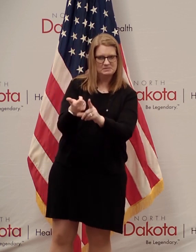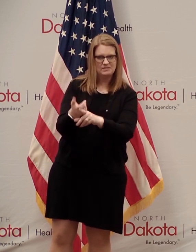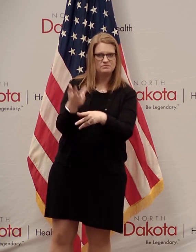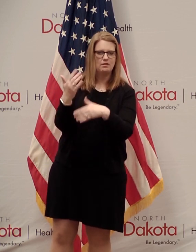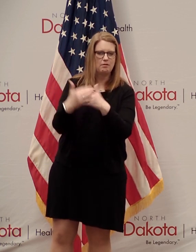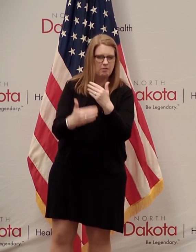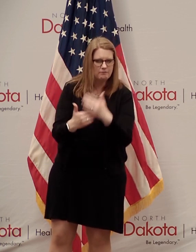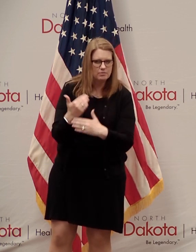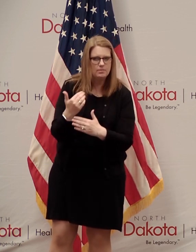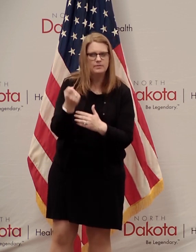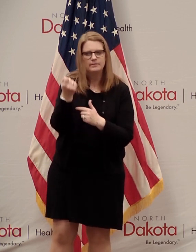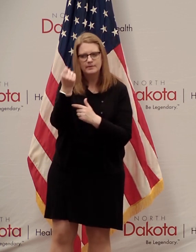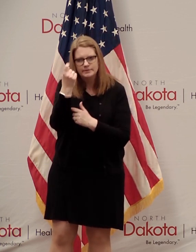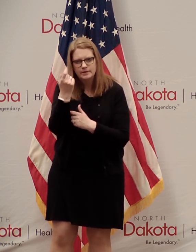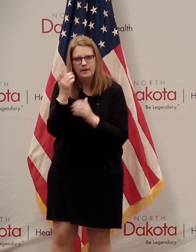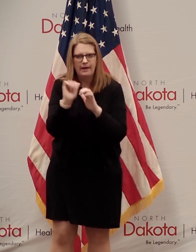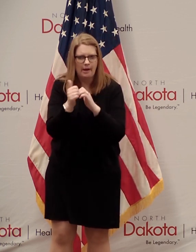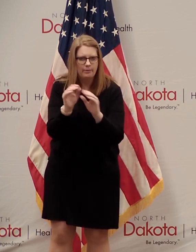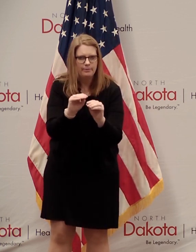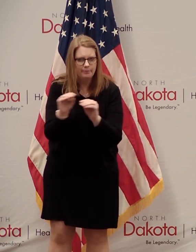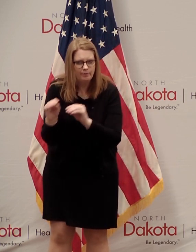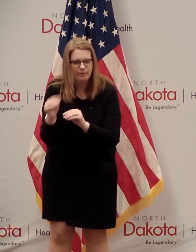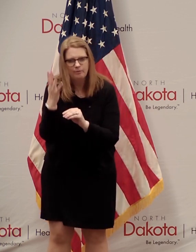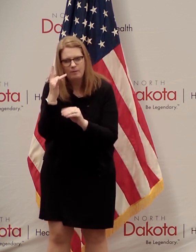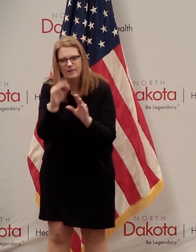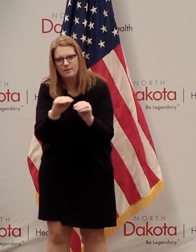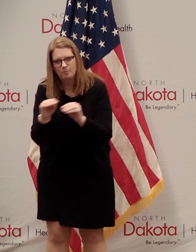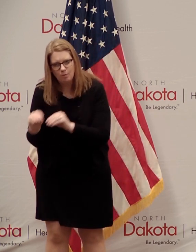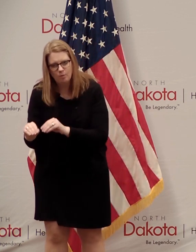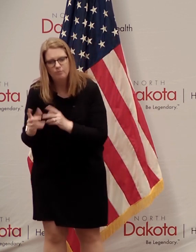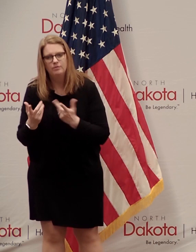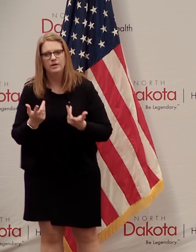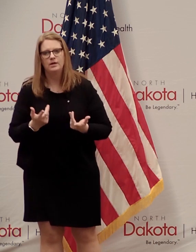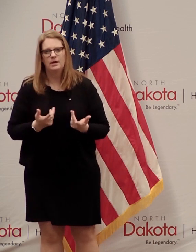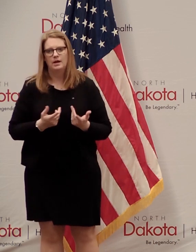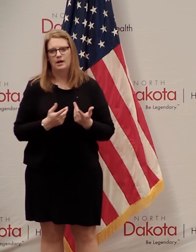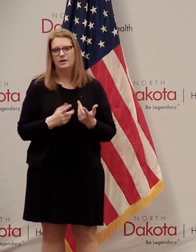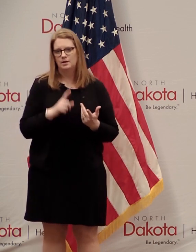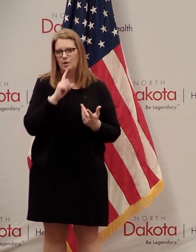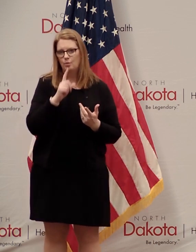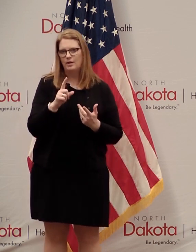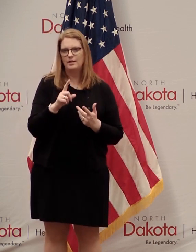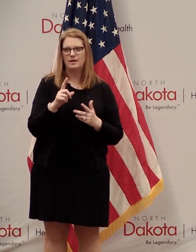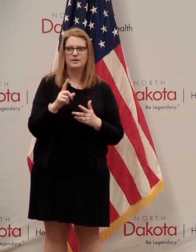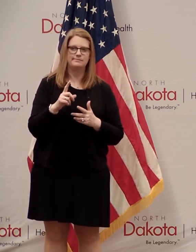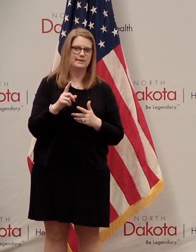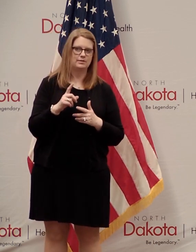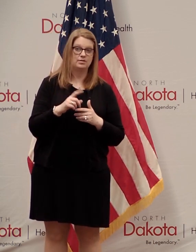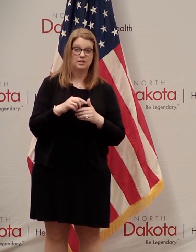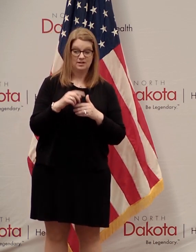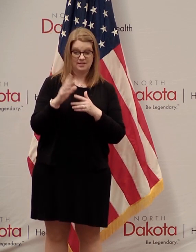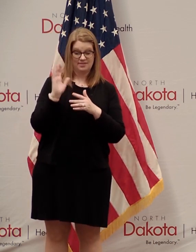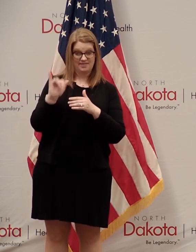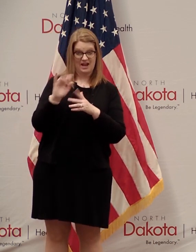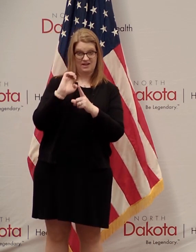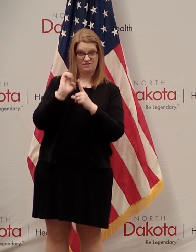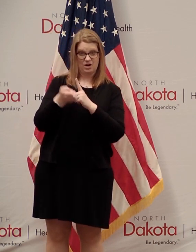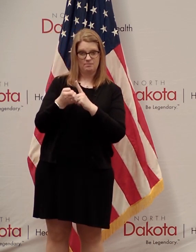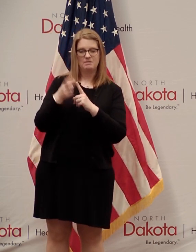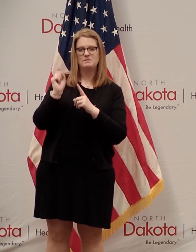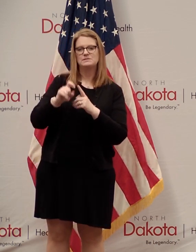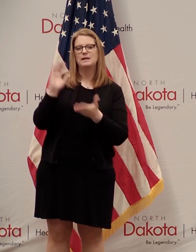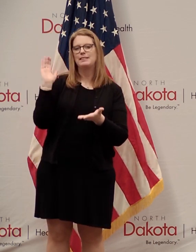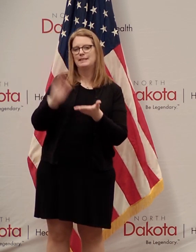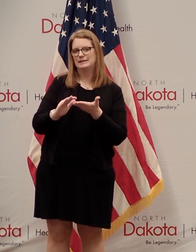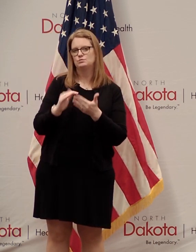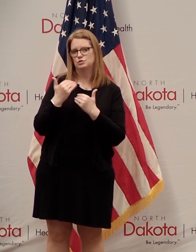And I think some of you are aware of the Olmstead and making sure people are in the least restrictive environment, and we have to take that into consideration as we